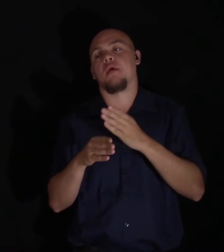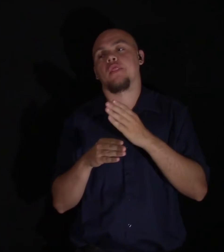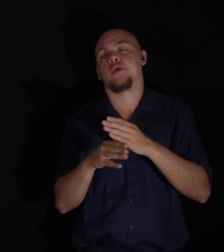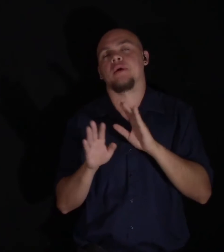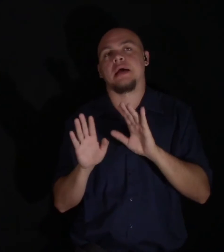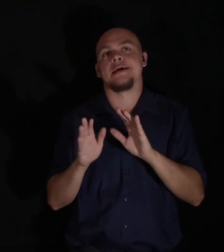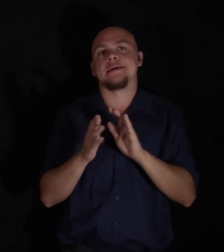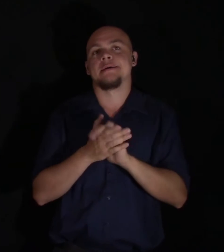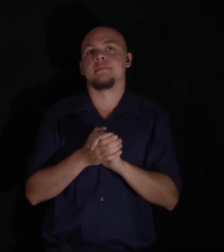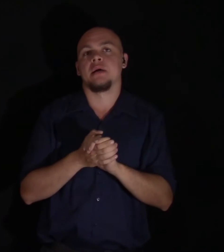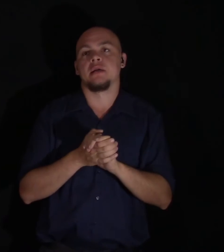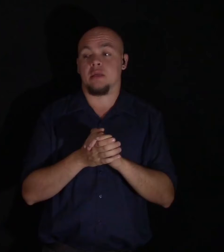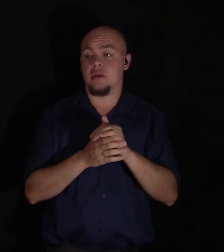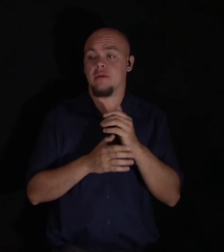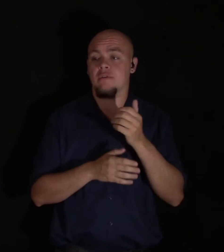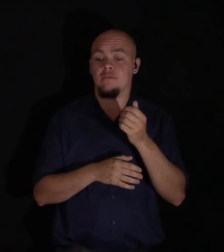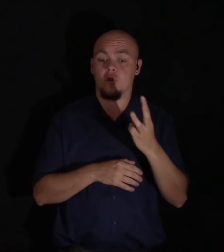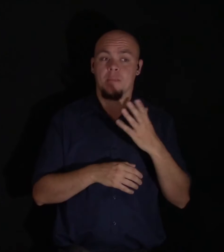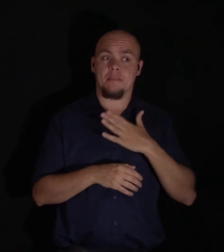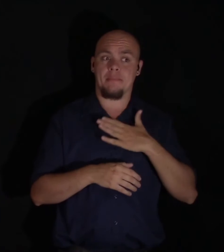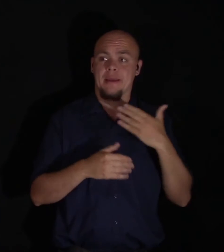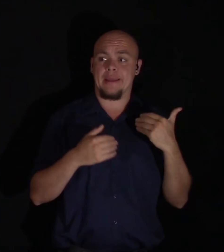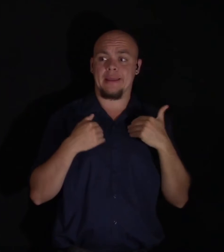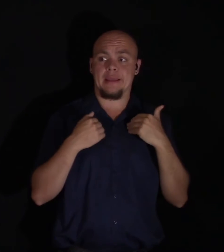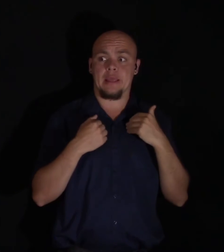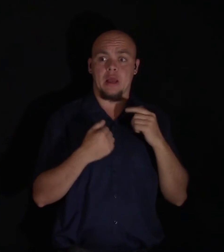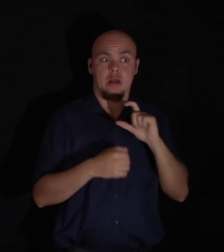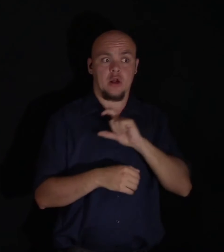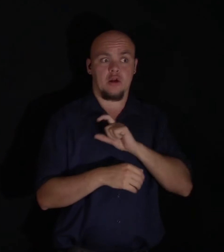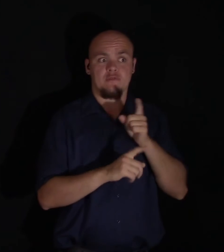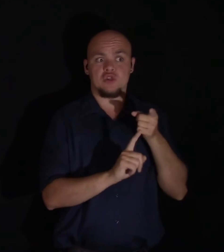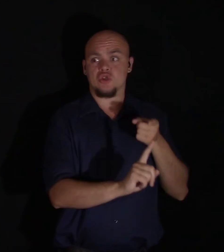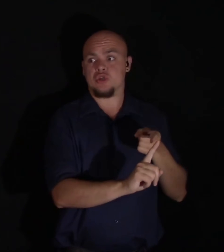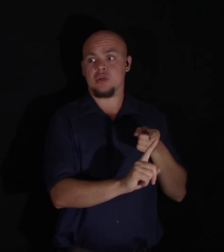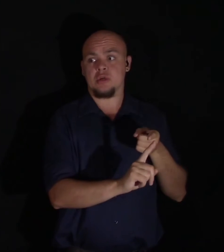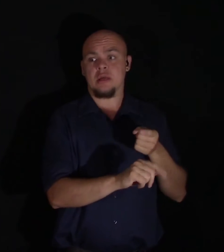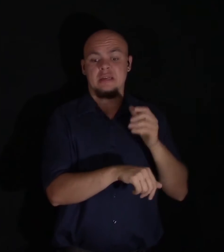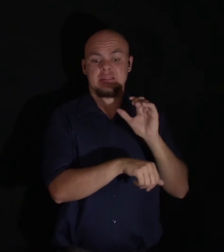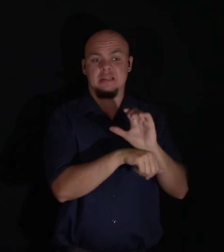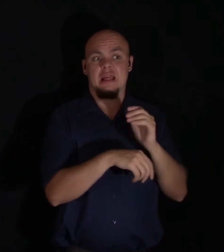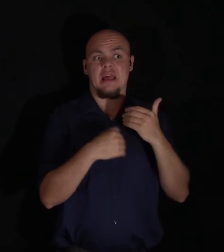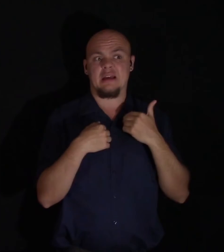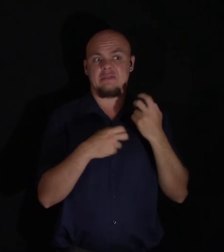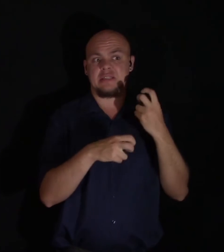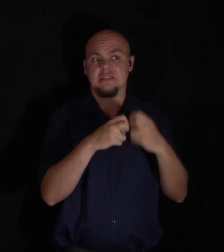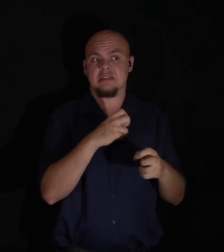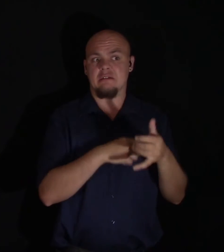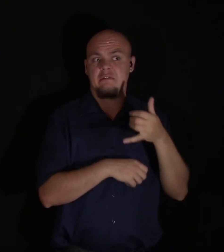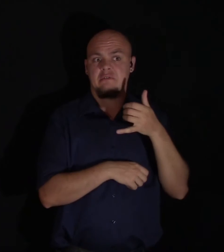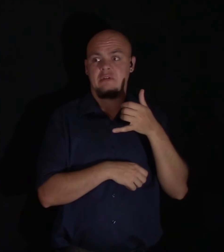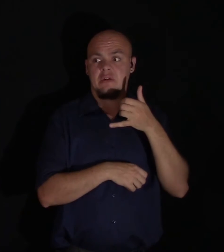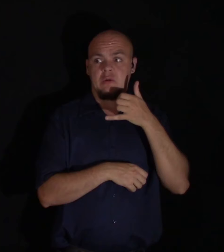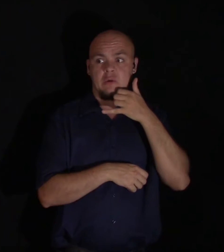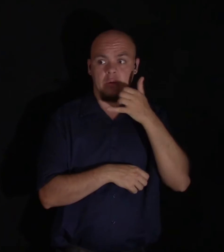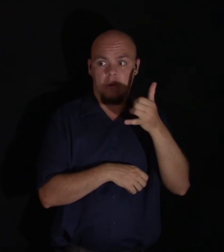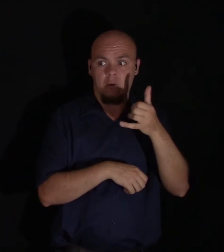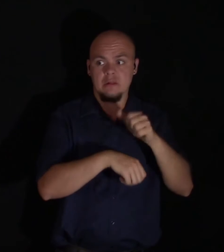a couple of my young officers had a difficult call this evening, and they're